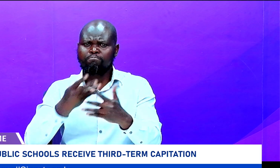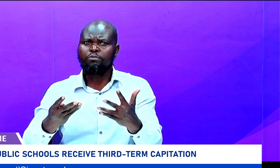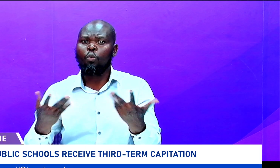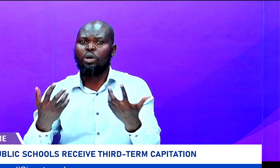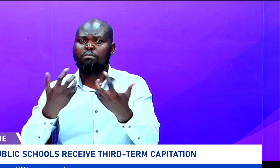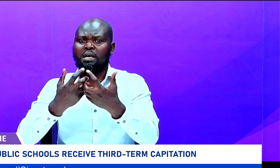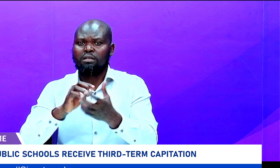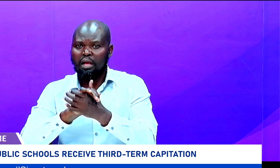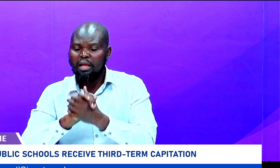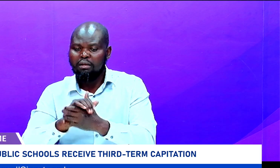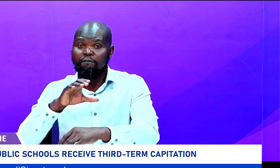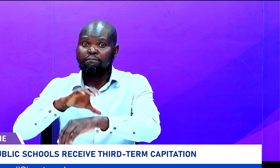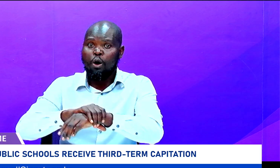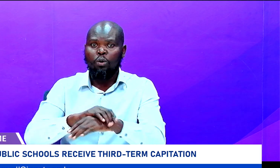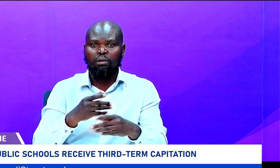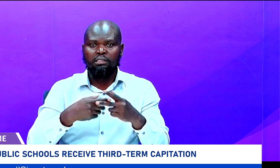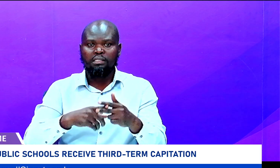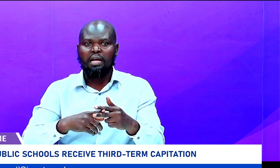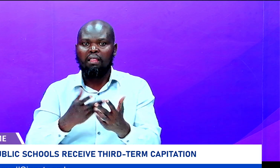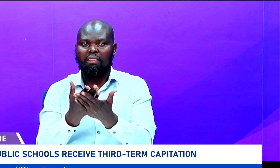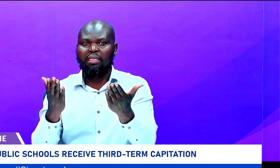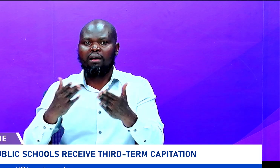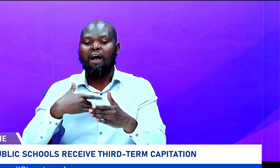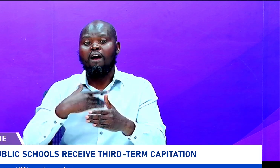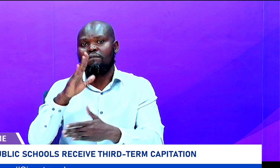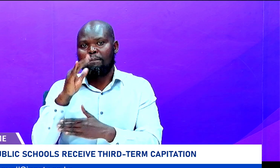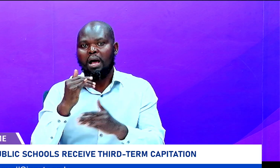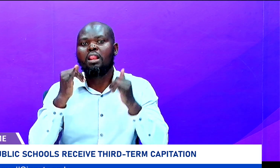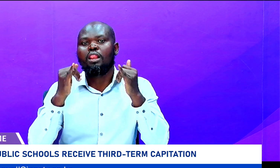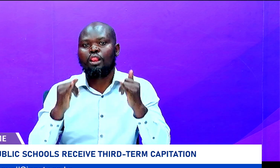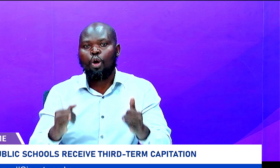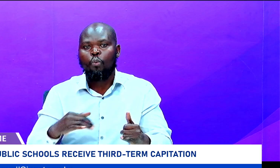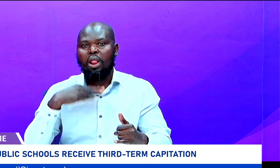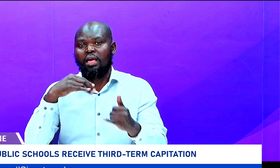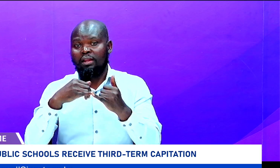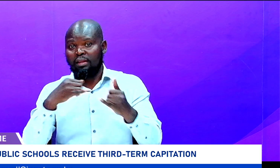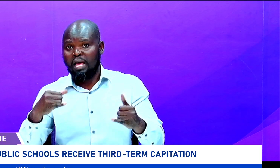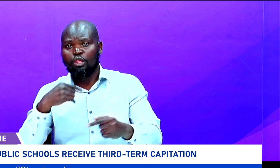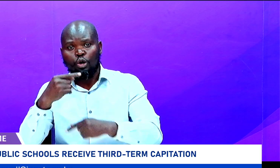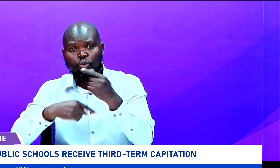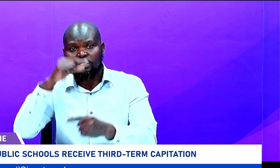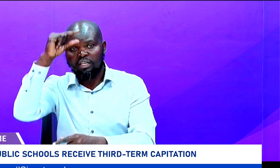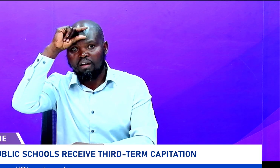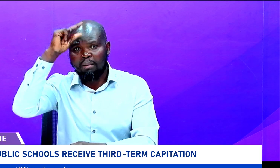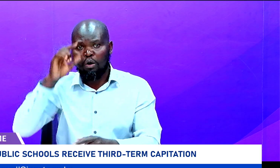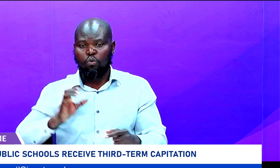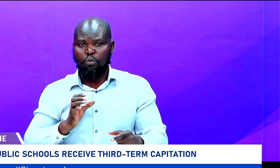stakeholders that all schools will have received their allocation by the new deadline, stressing that the government